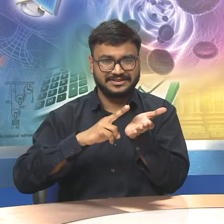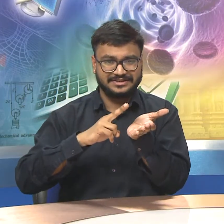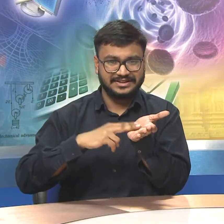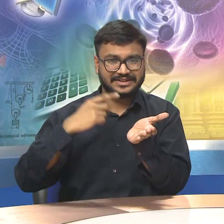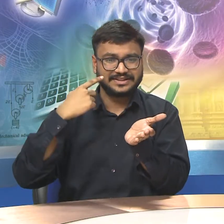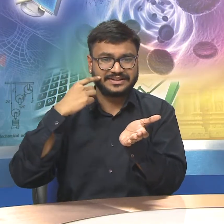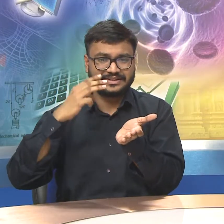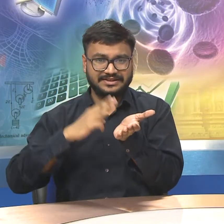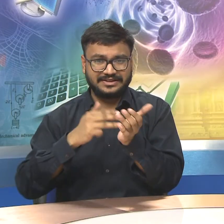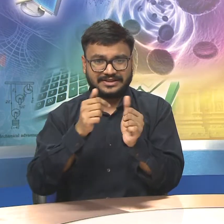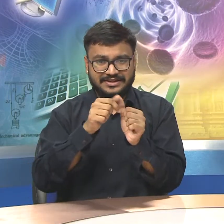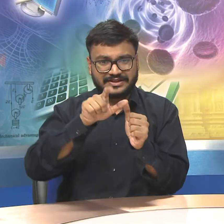Minimal pairs.